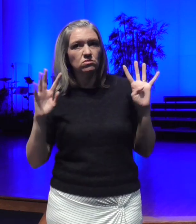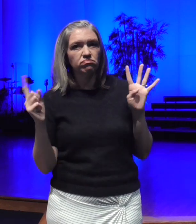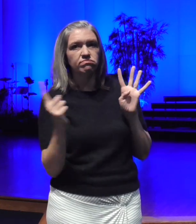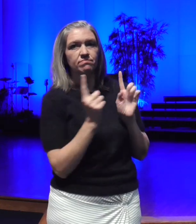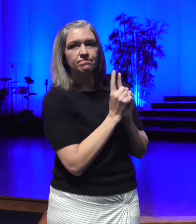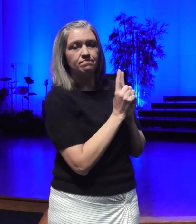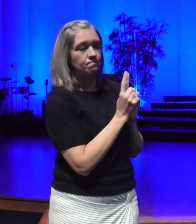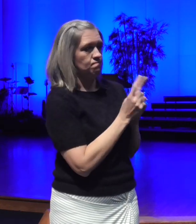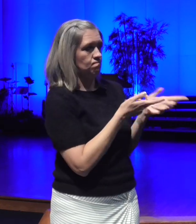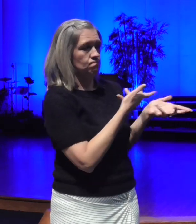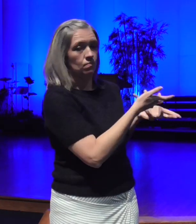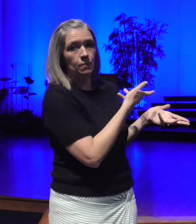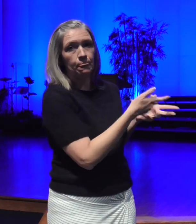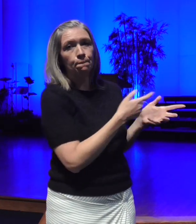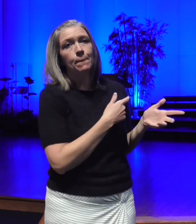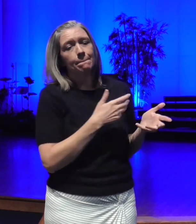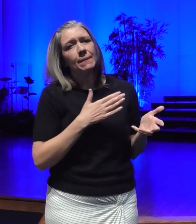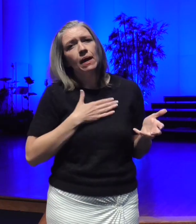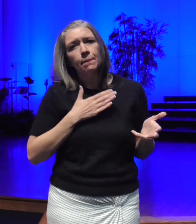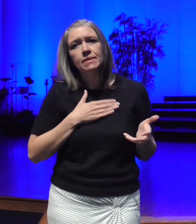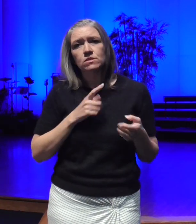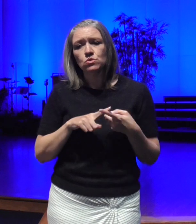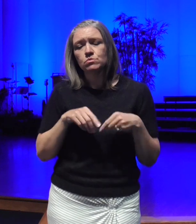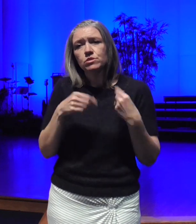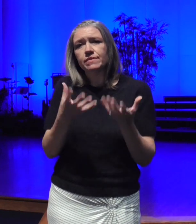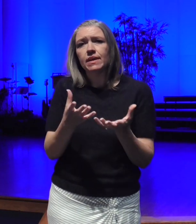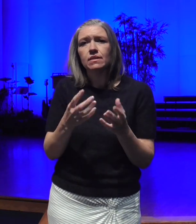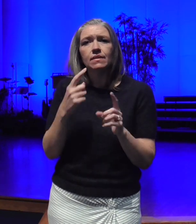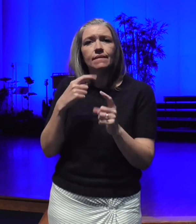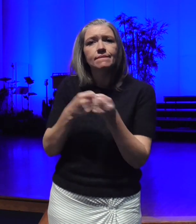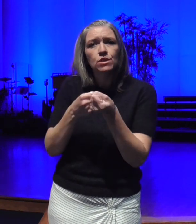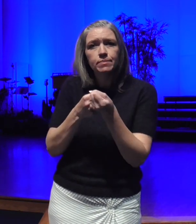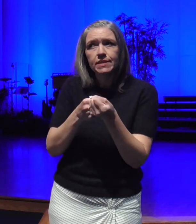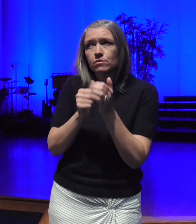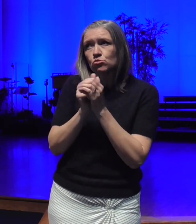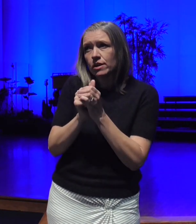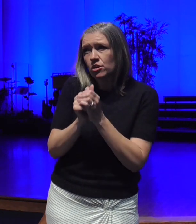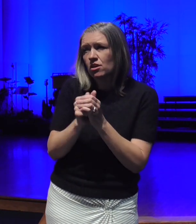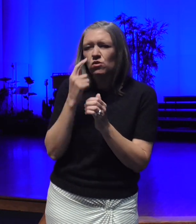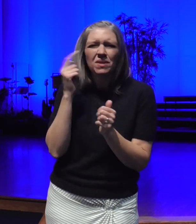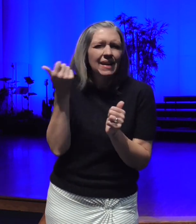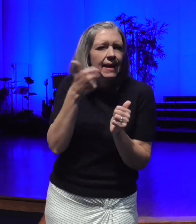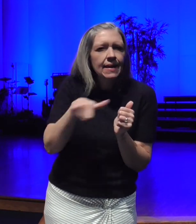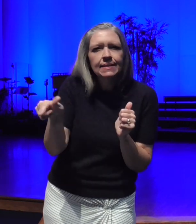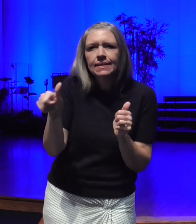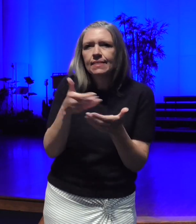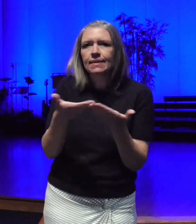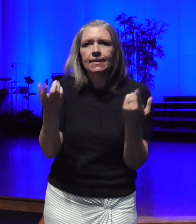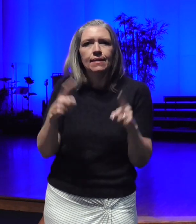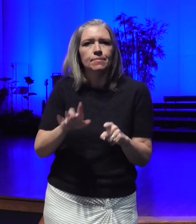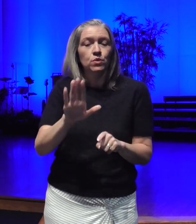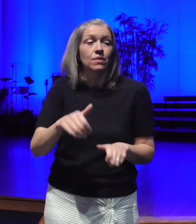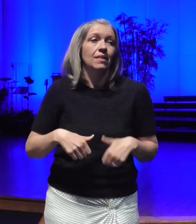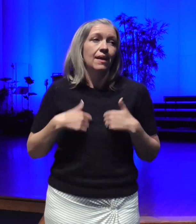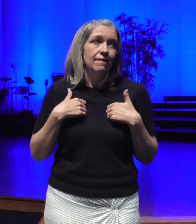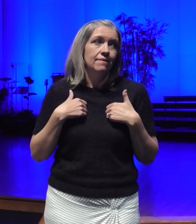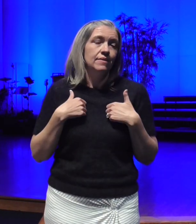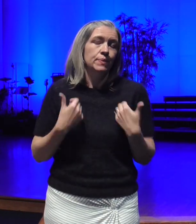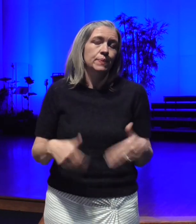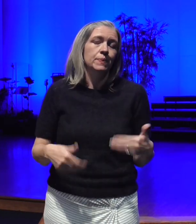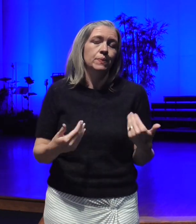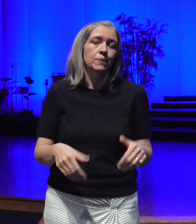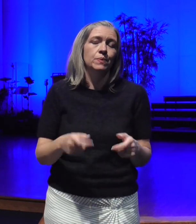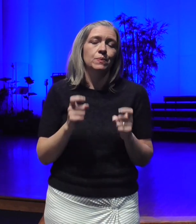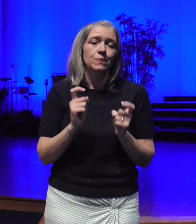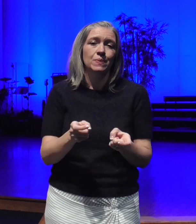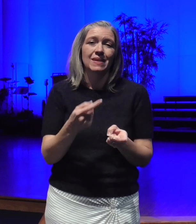will be happy to utter an affirmative prayer on our behalf about anything in our life. What a great gift. What a great gift. And